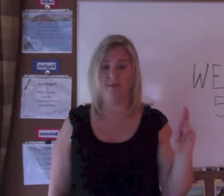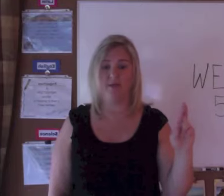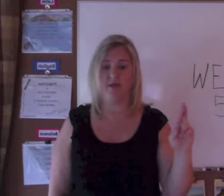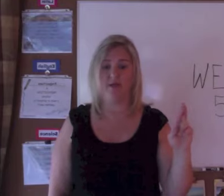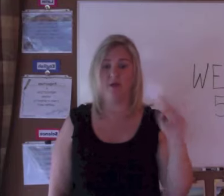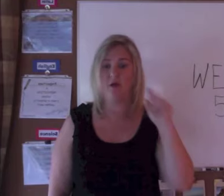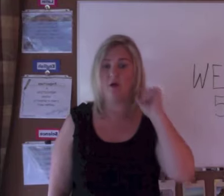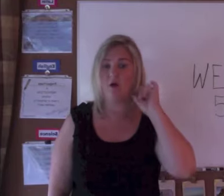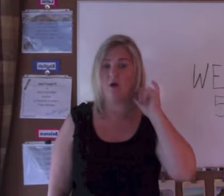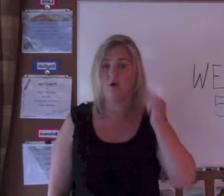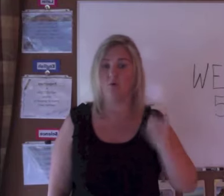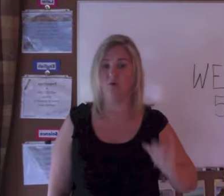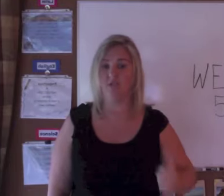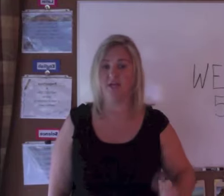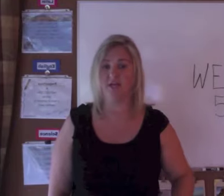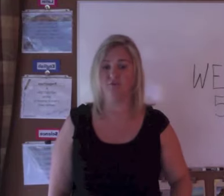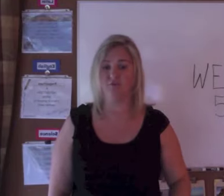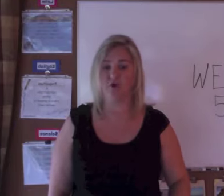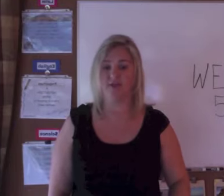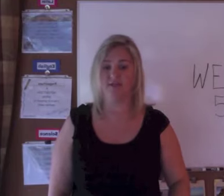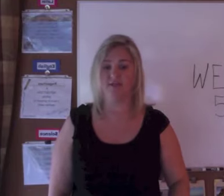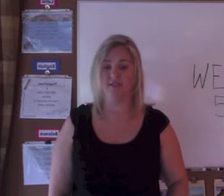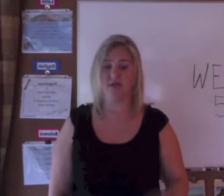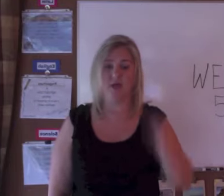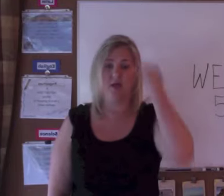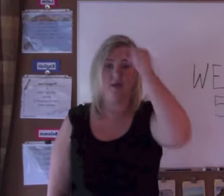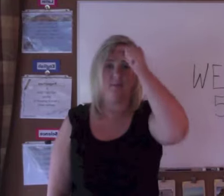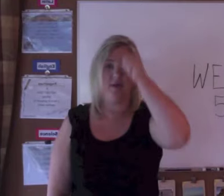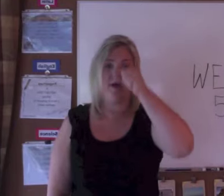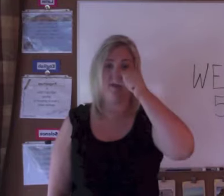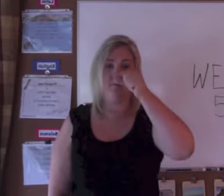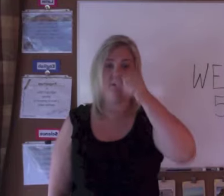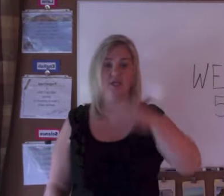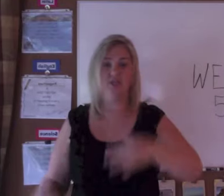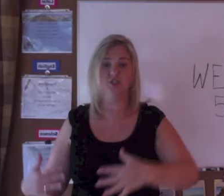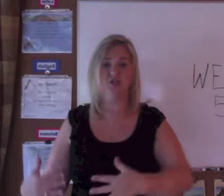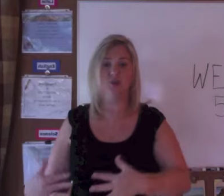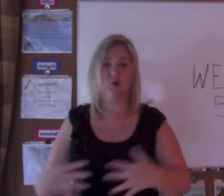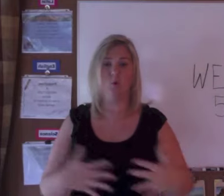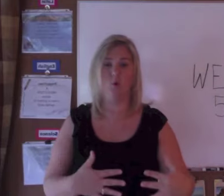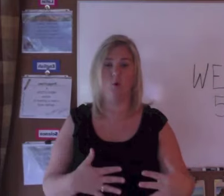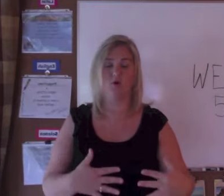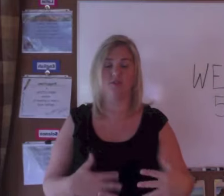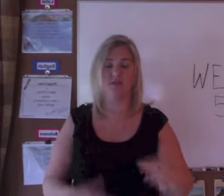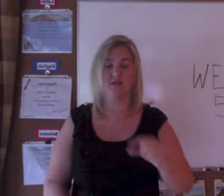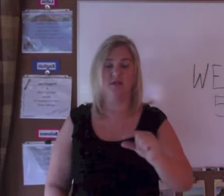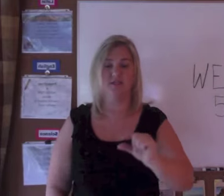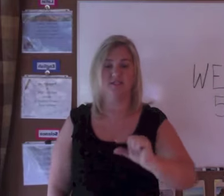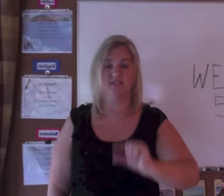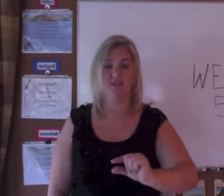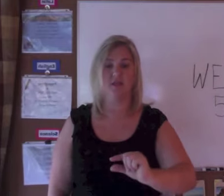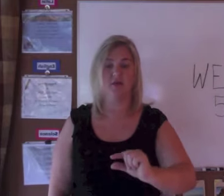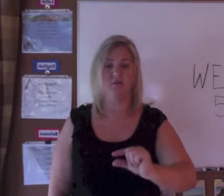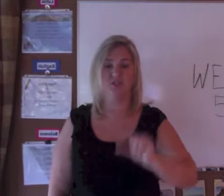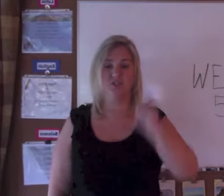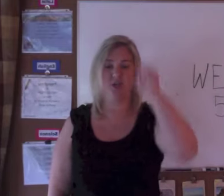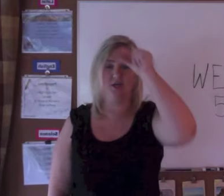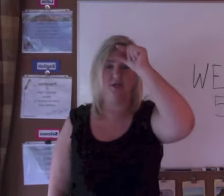Republic, Golden Age of Greece, Peloponnesian Wars, that is a sign language G, and